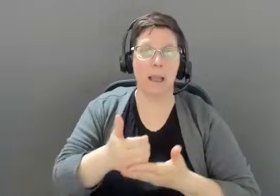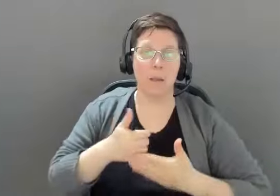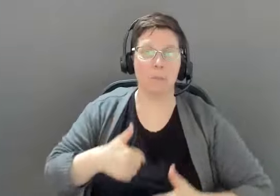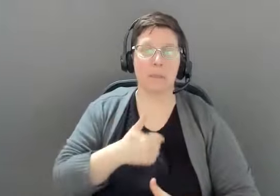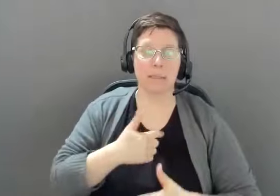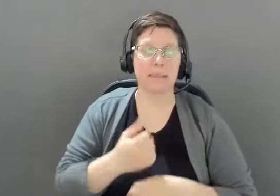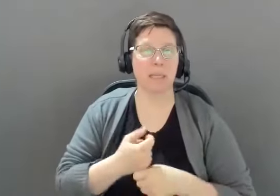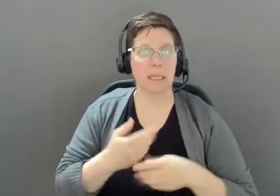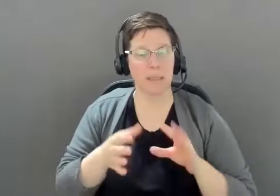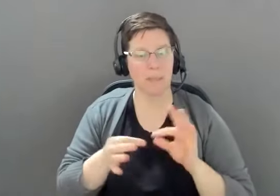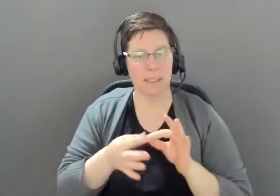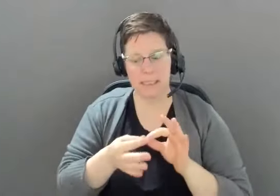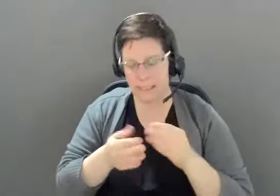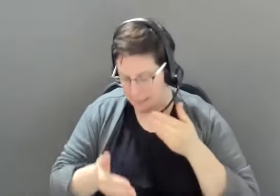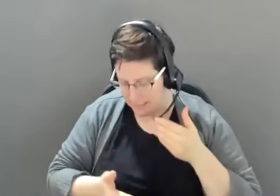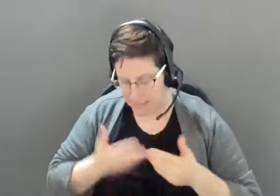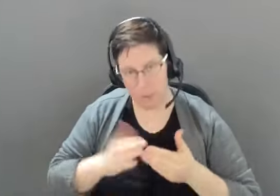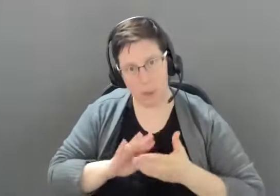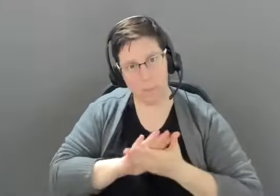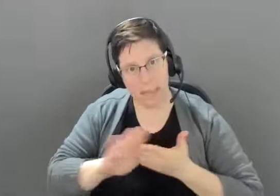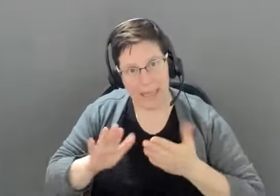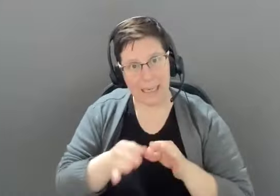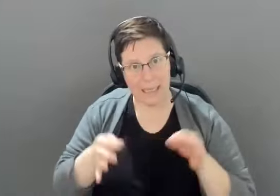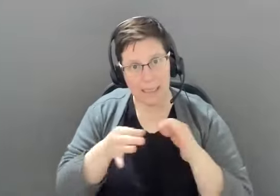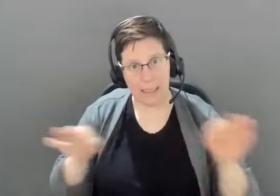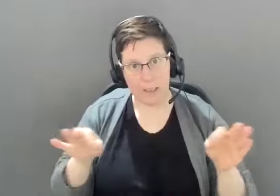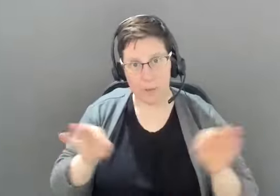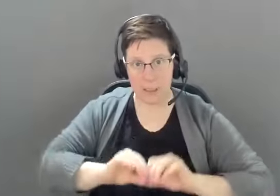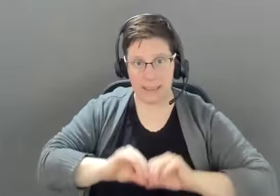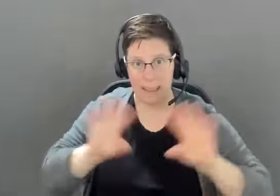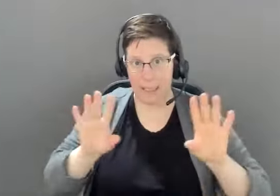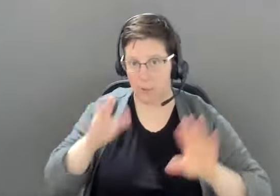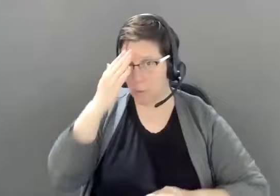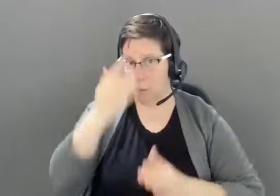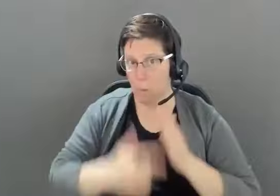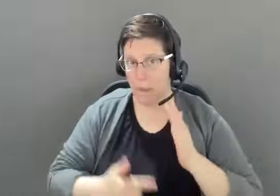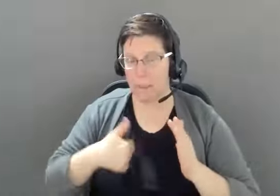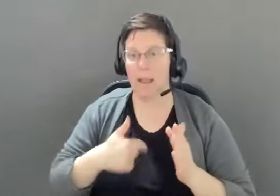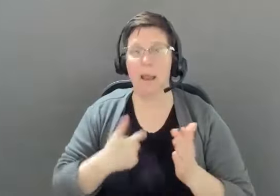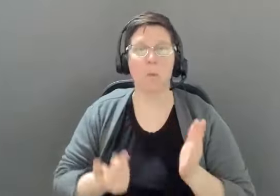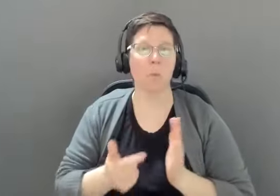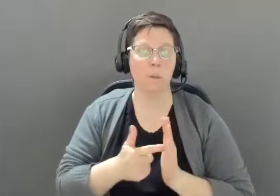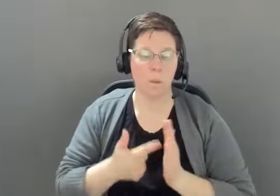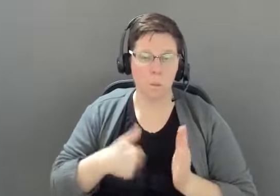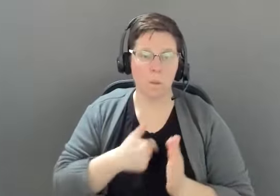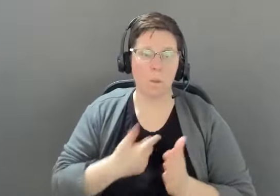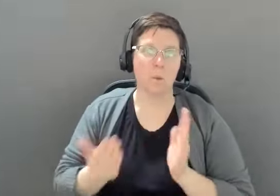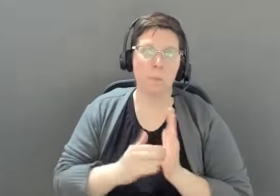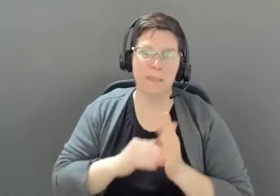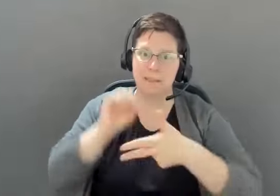digest, clear, so that they knew what we were asking for, and also consistently repeating it over and over and over again. The media